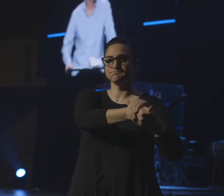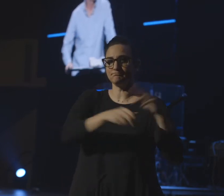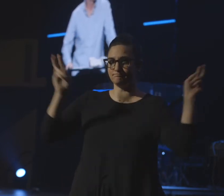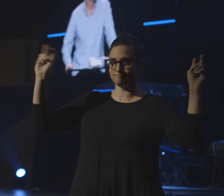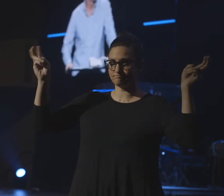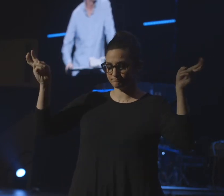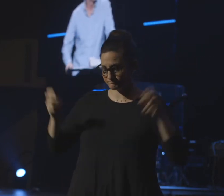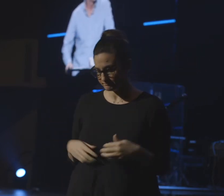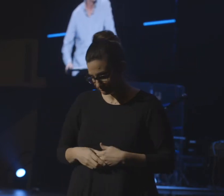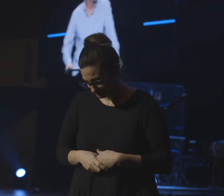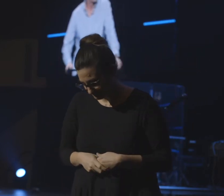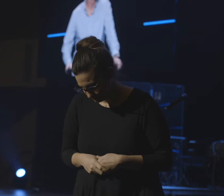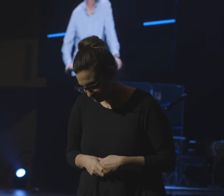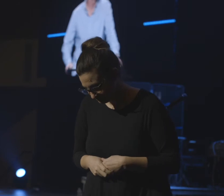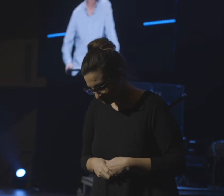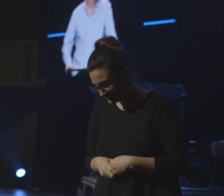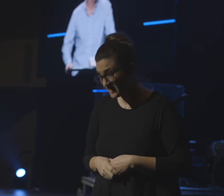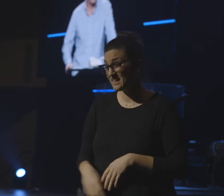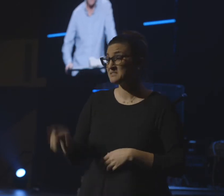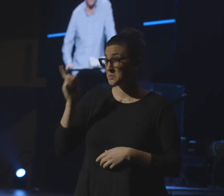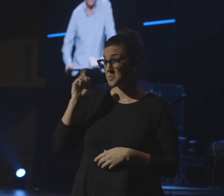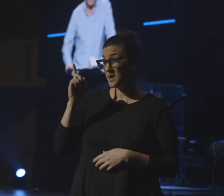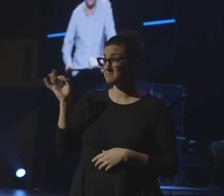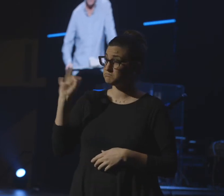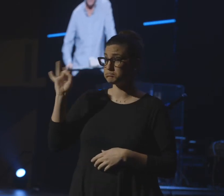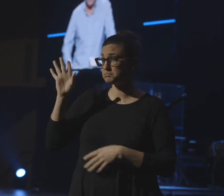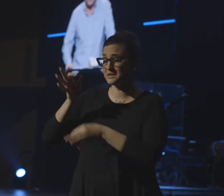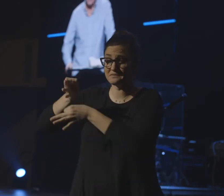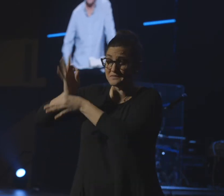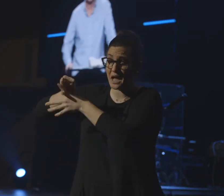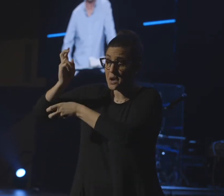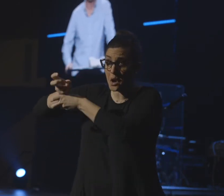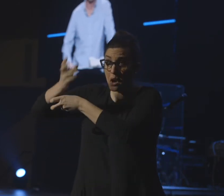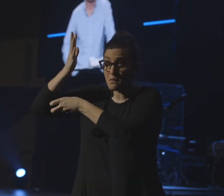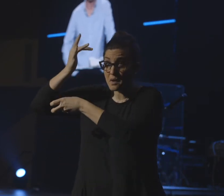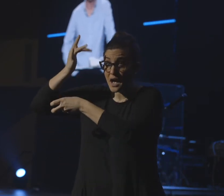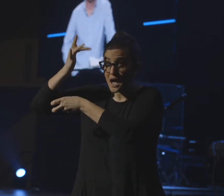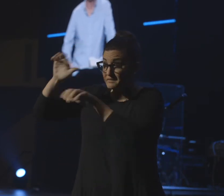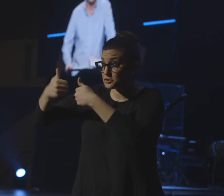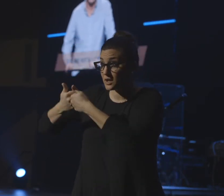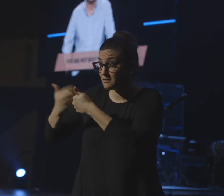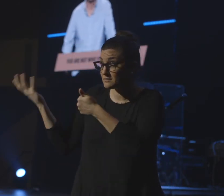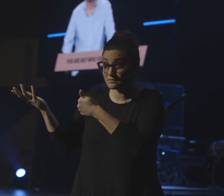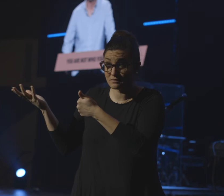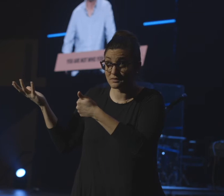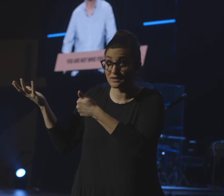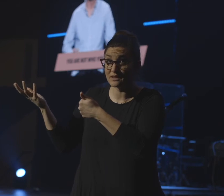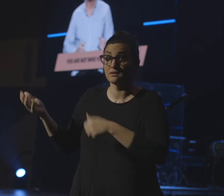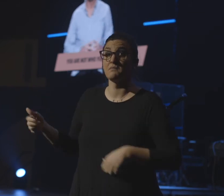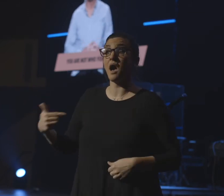faith, the challenge of faith, the difficulty of faith in this chapter is you are not